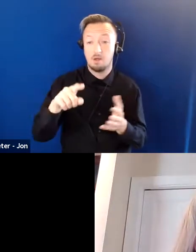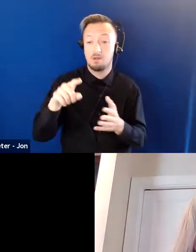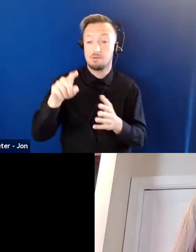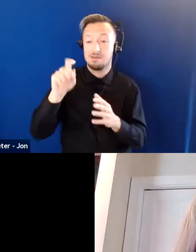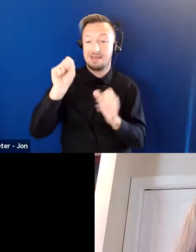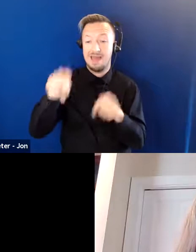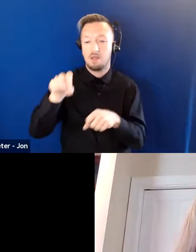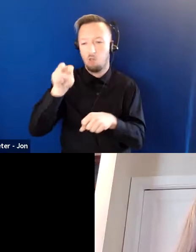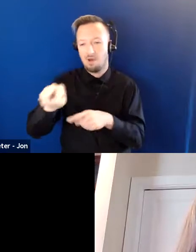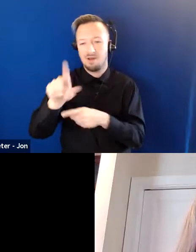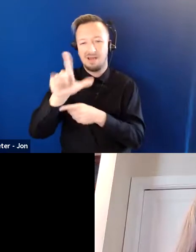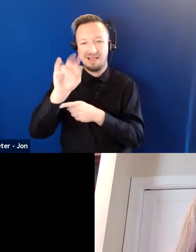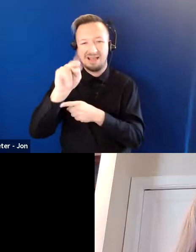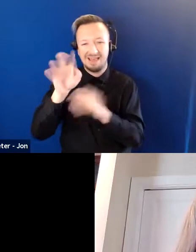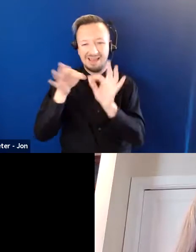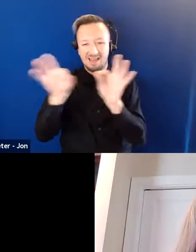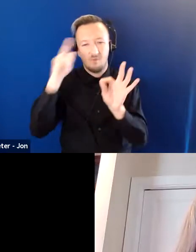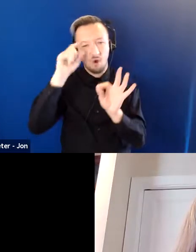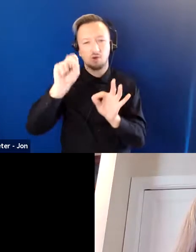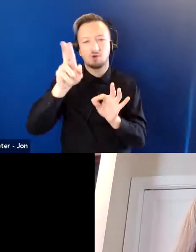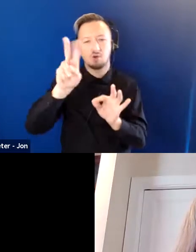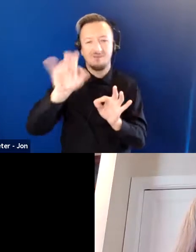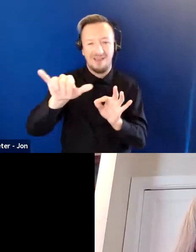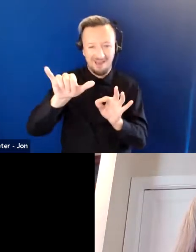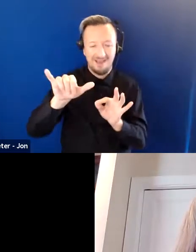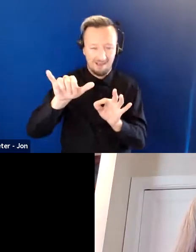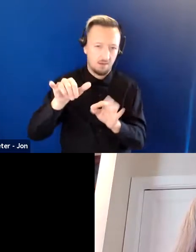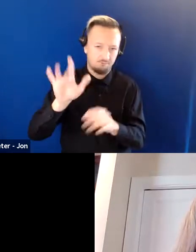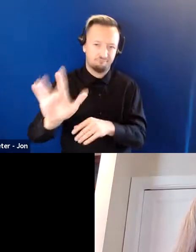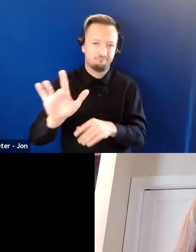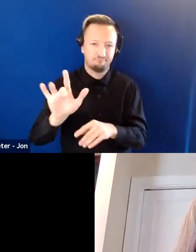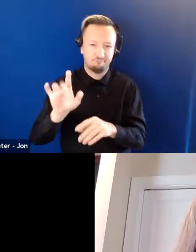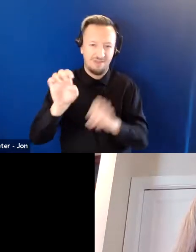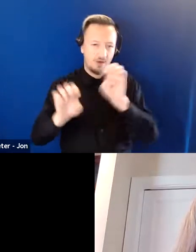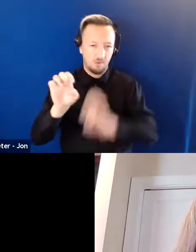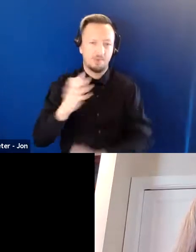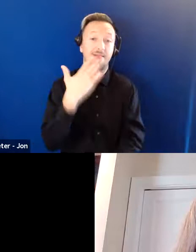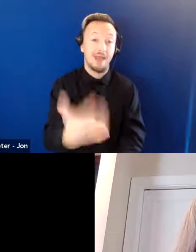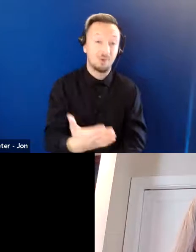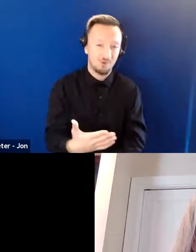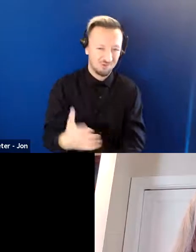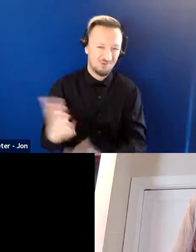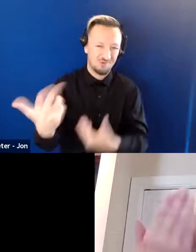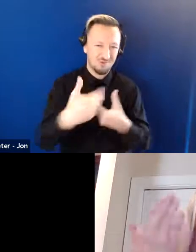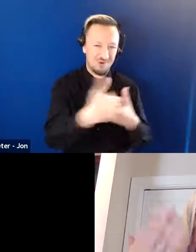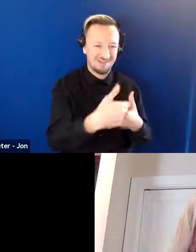box. Please make sure to complete the survey. And thank you all for joining the